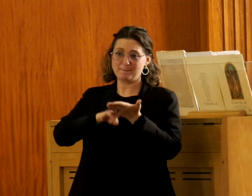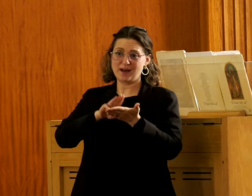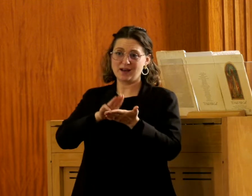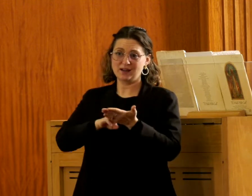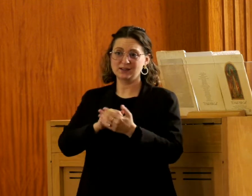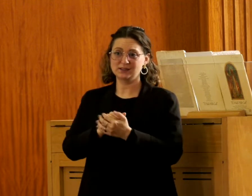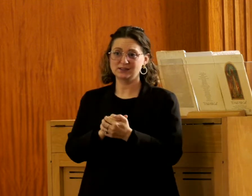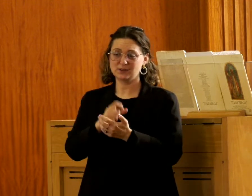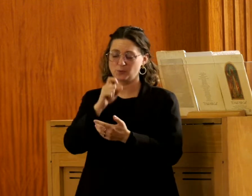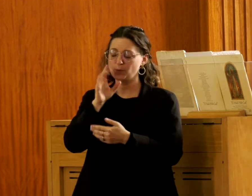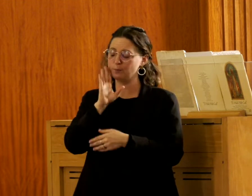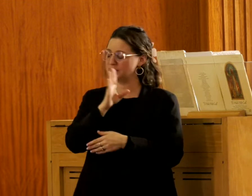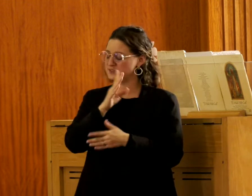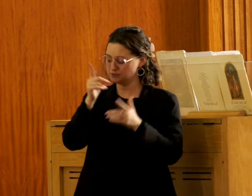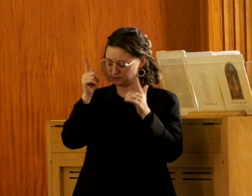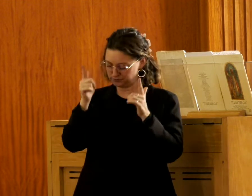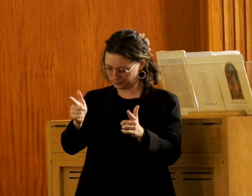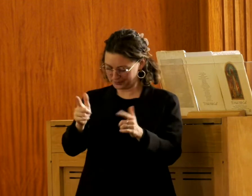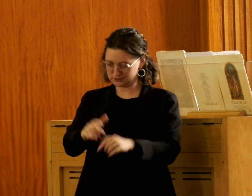you very much.